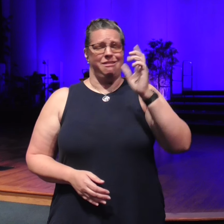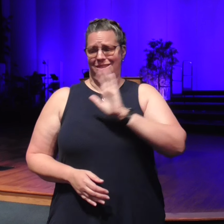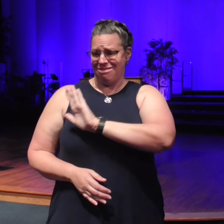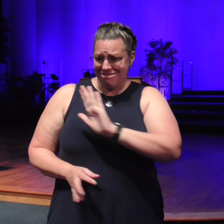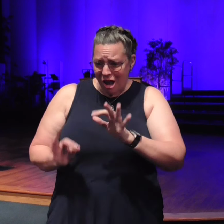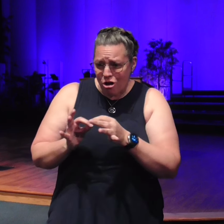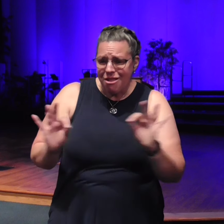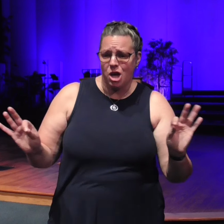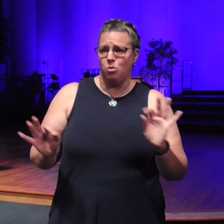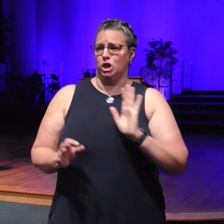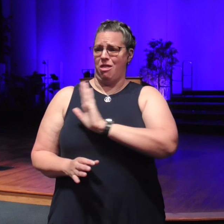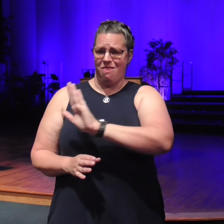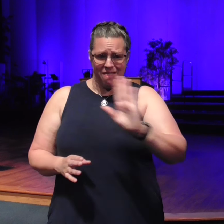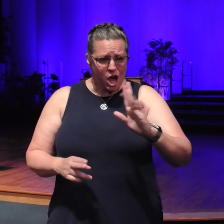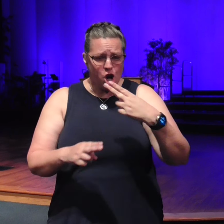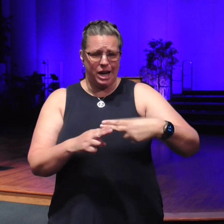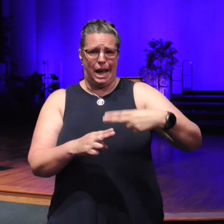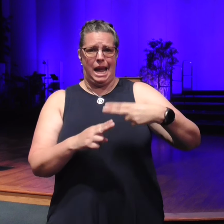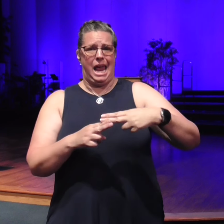name is given to this one presence.